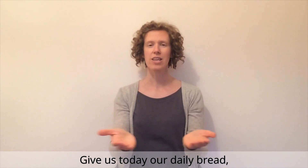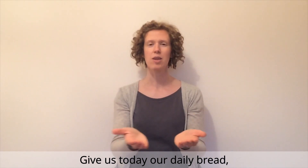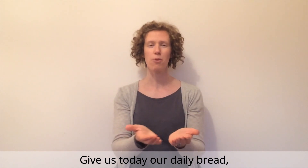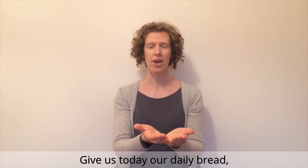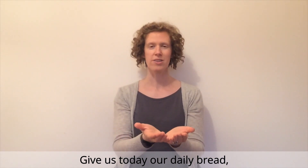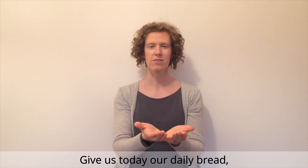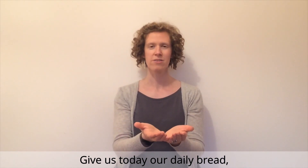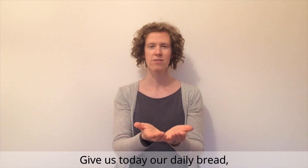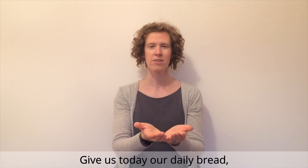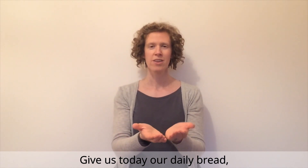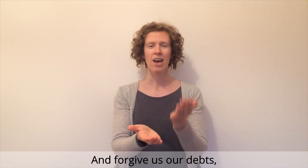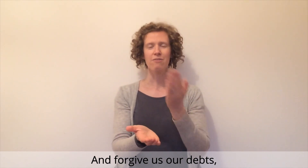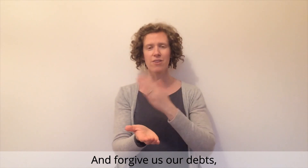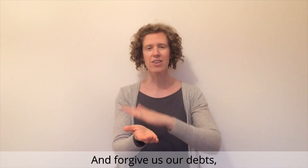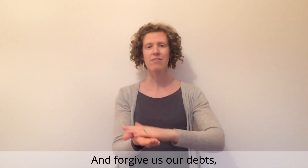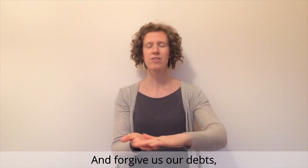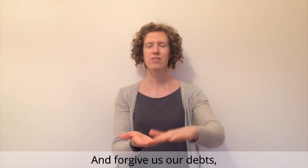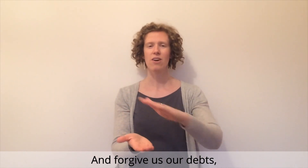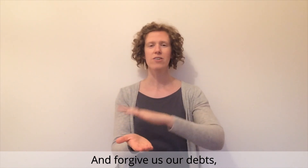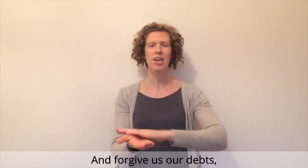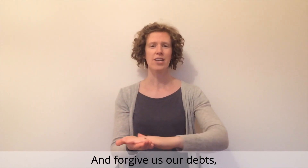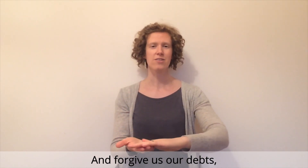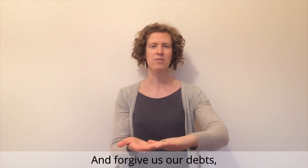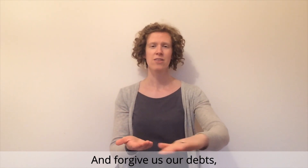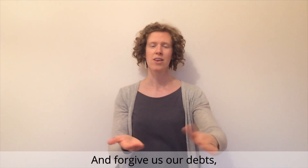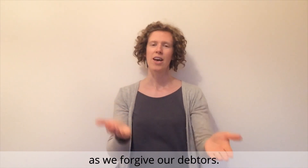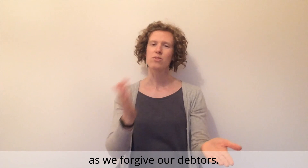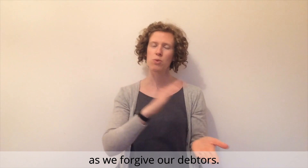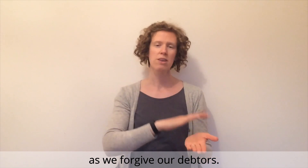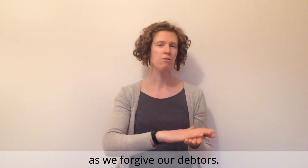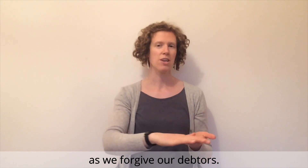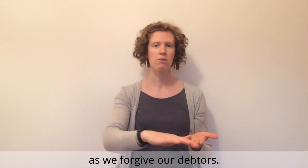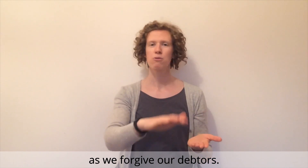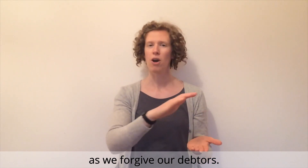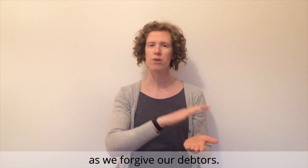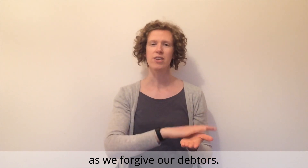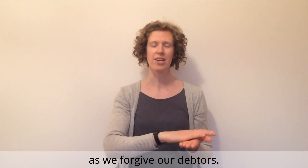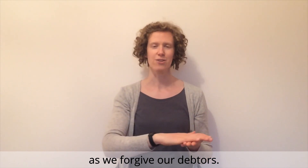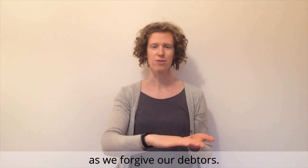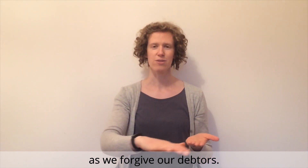daily bread and forgive us our debts as we forgive our debtors